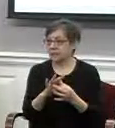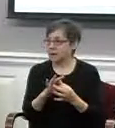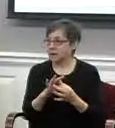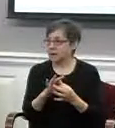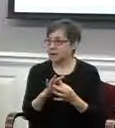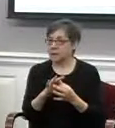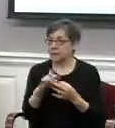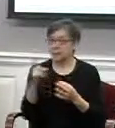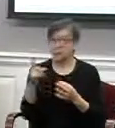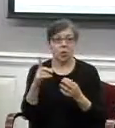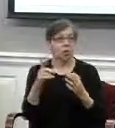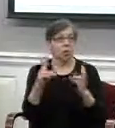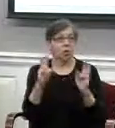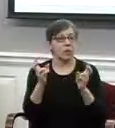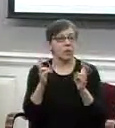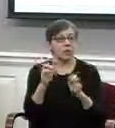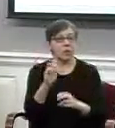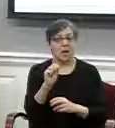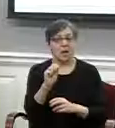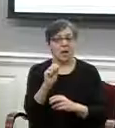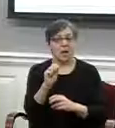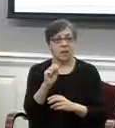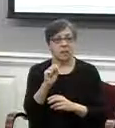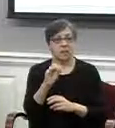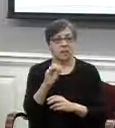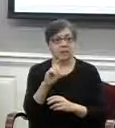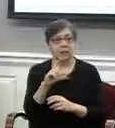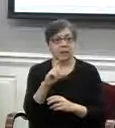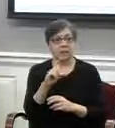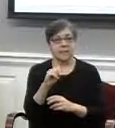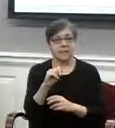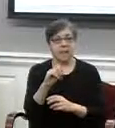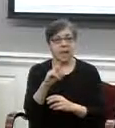in solidarity. Yes. Yes.